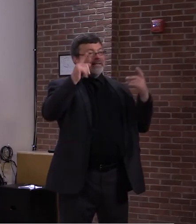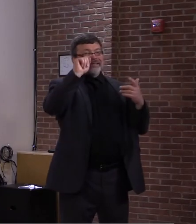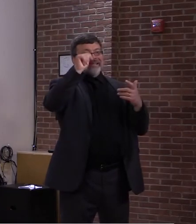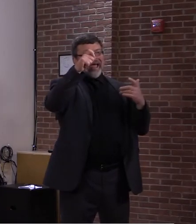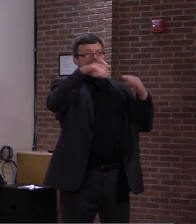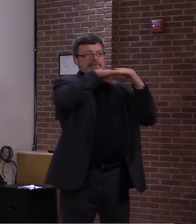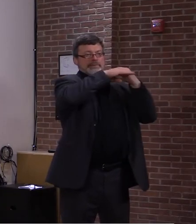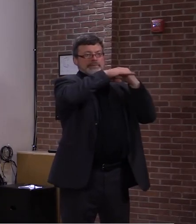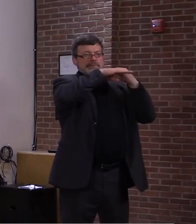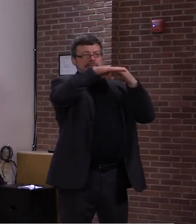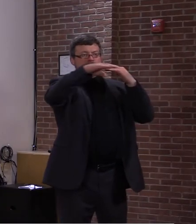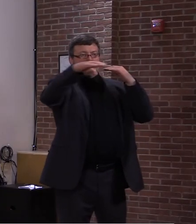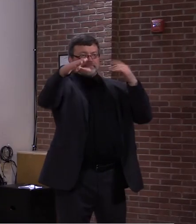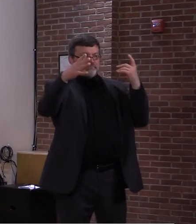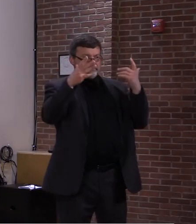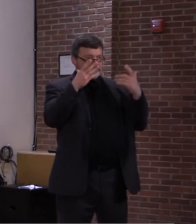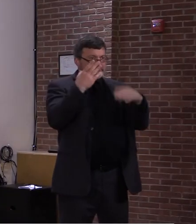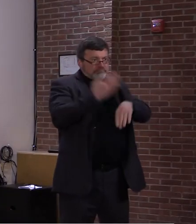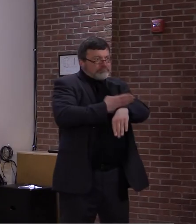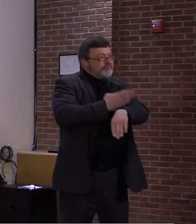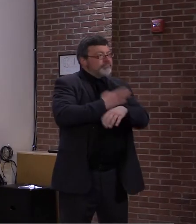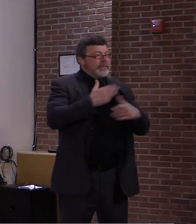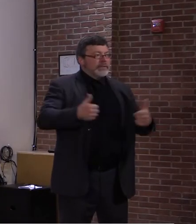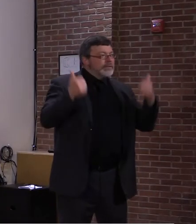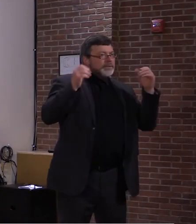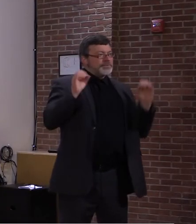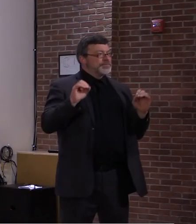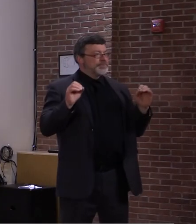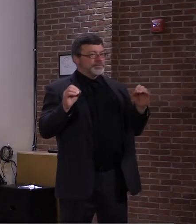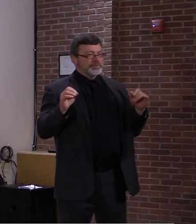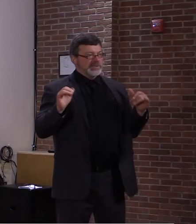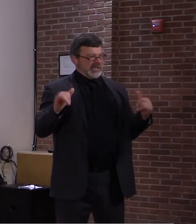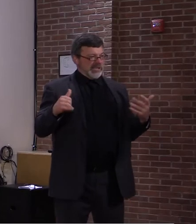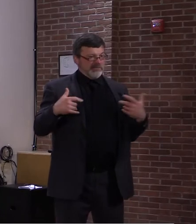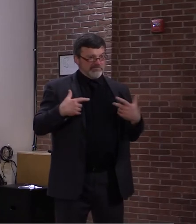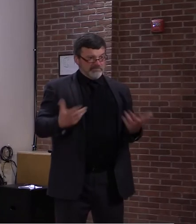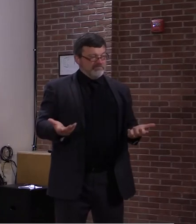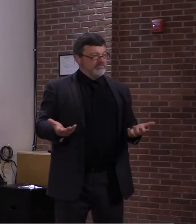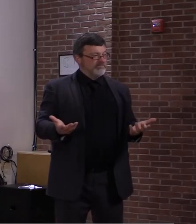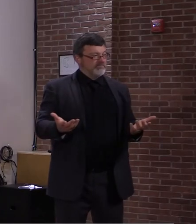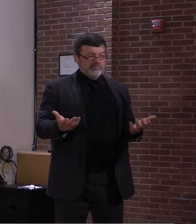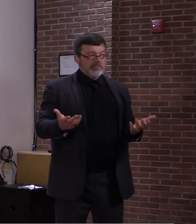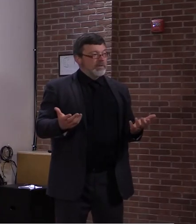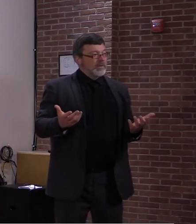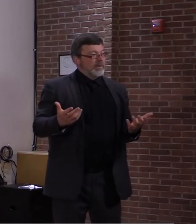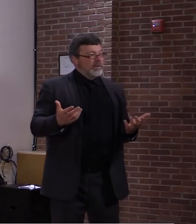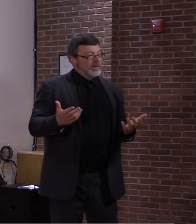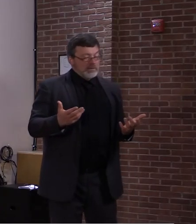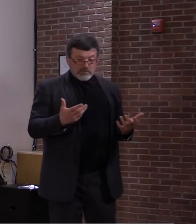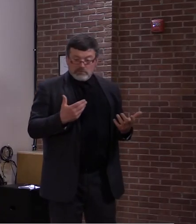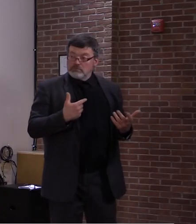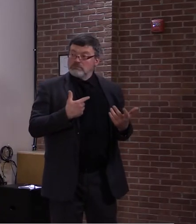Secretary Curley, anything you want to add to that? Joan May, but. Joan, anything you want to add to that?